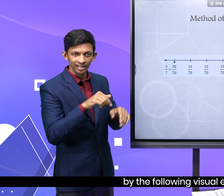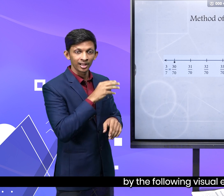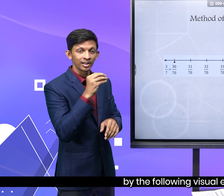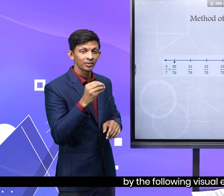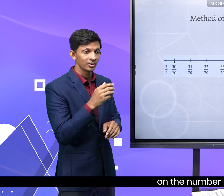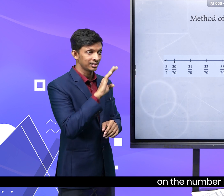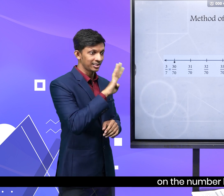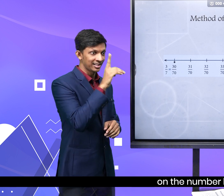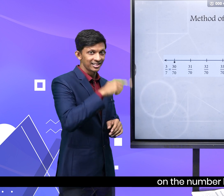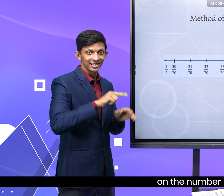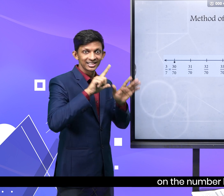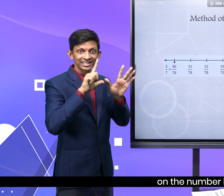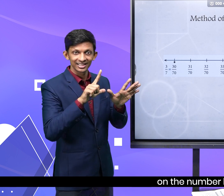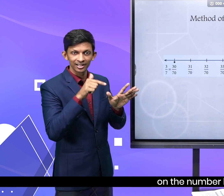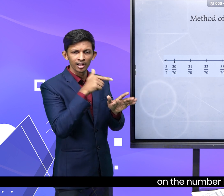explanation on the number line.